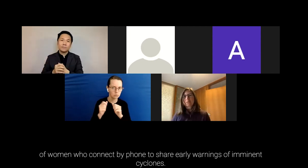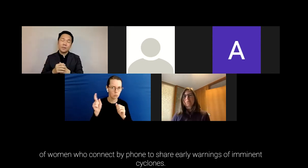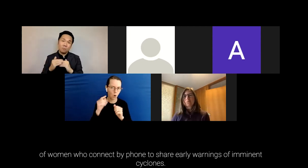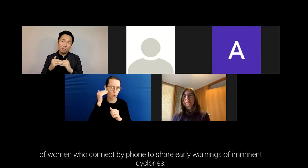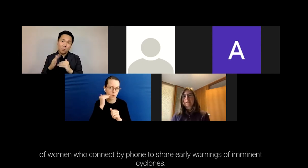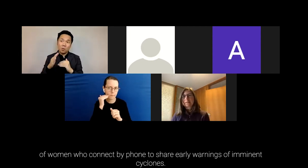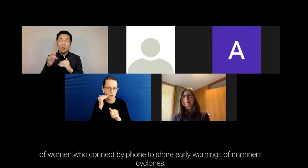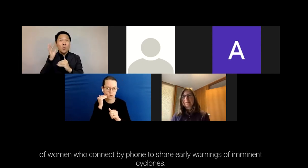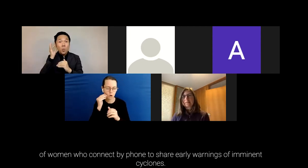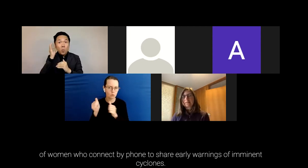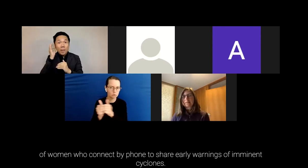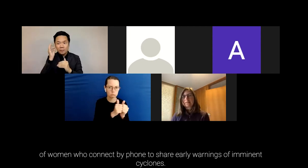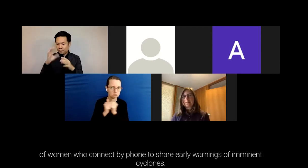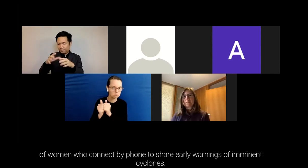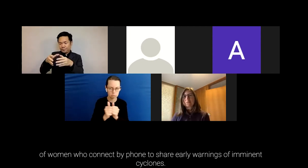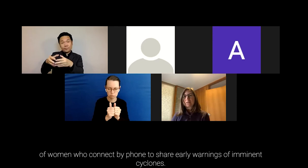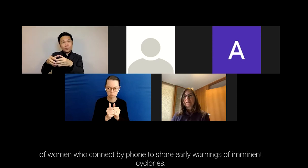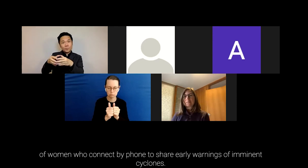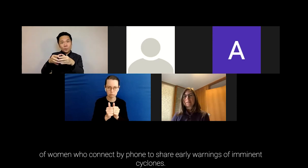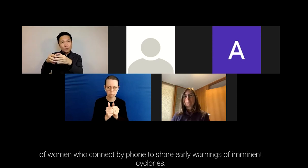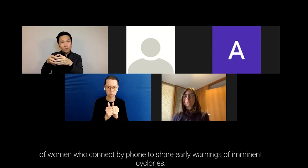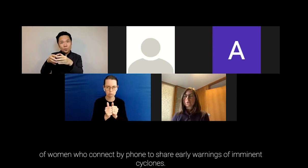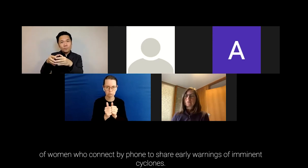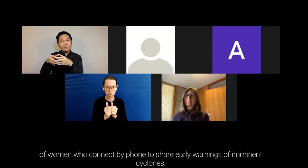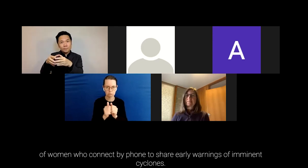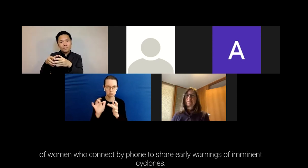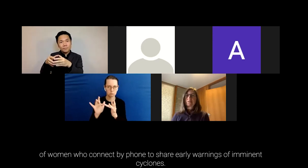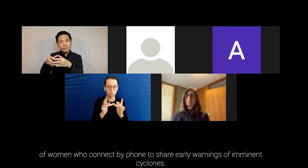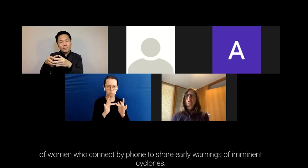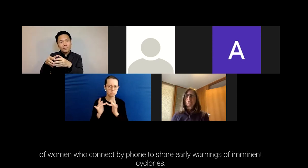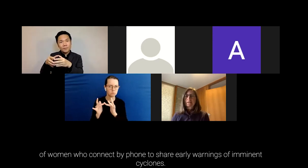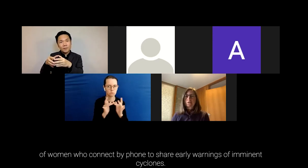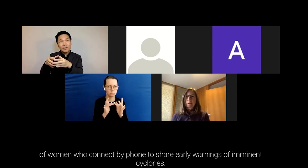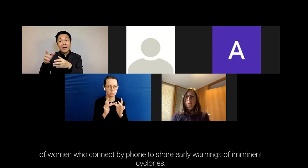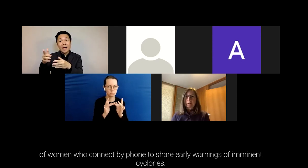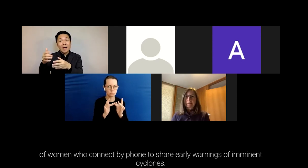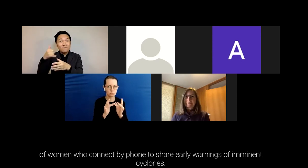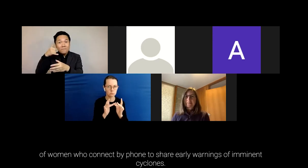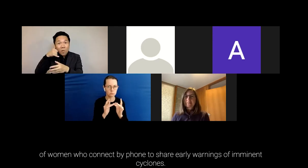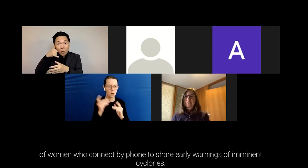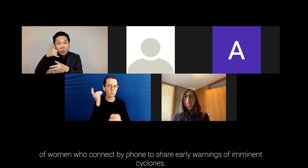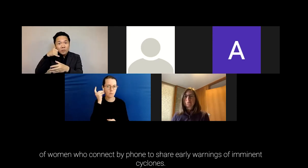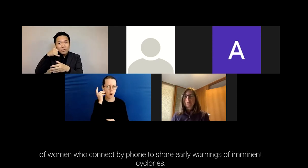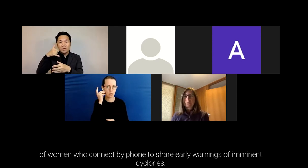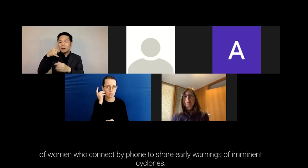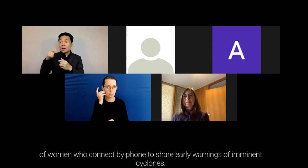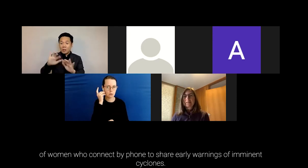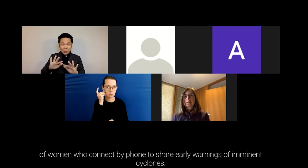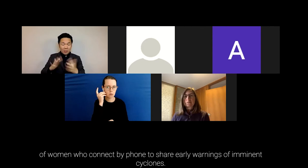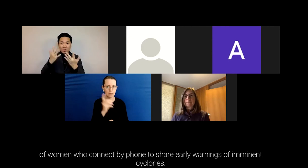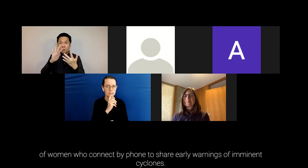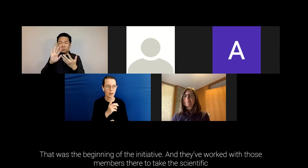women who are connected via phones to share early warnings of